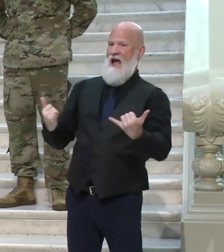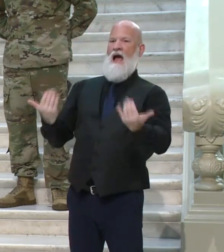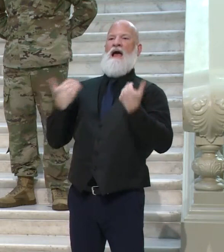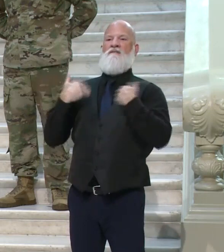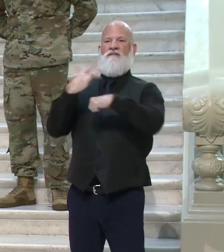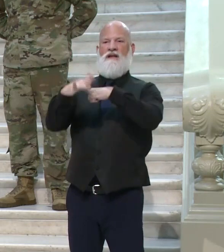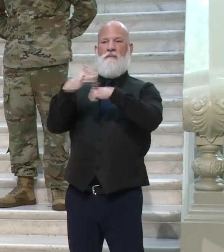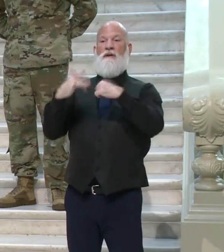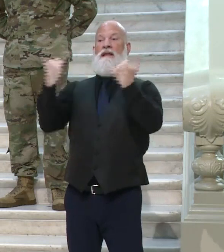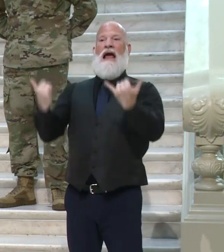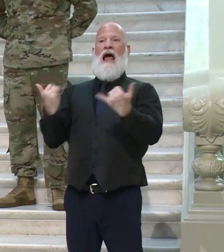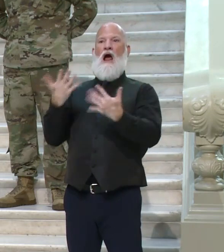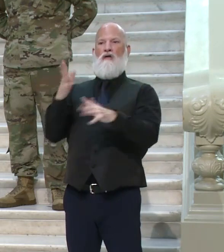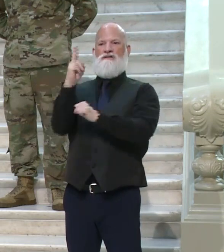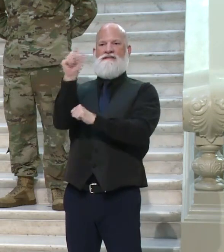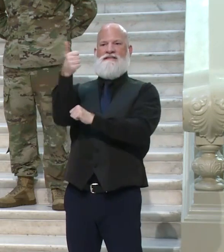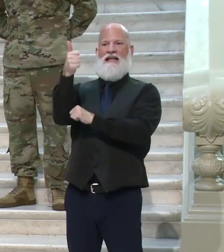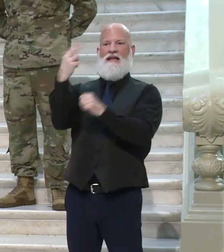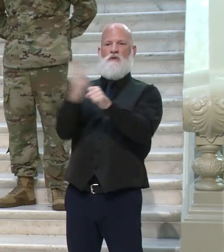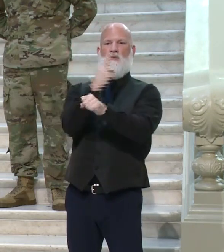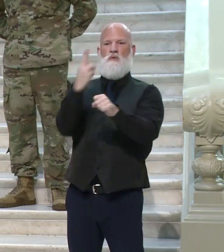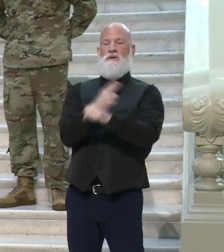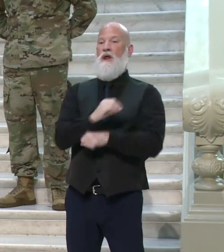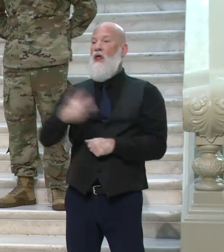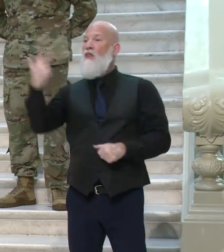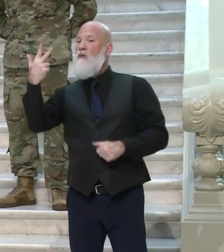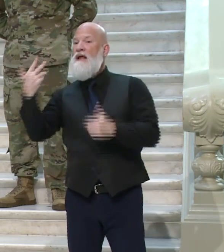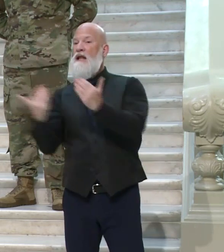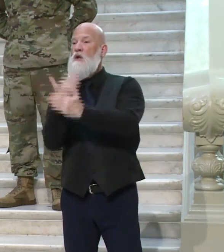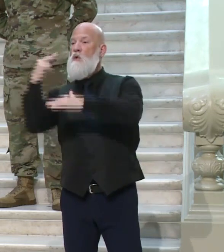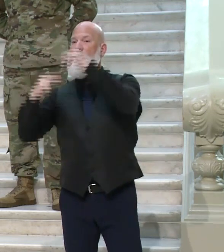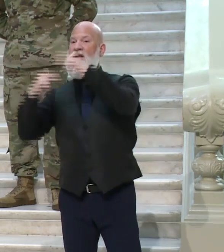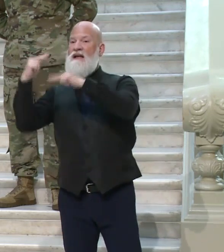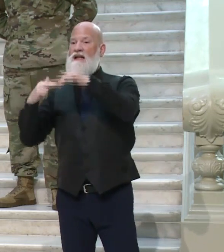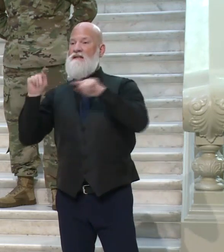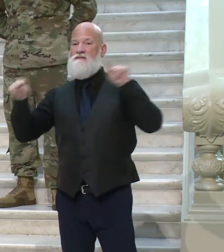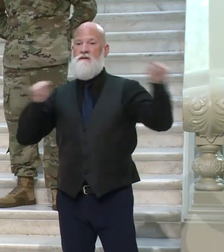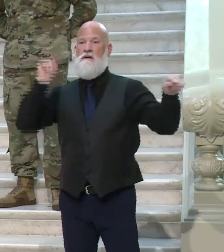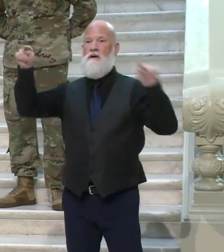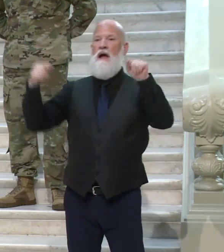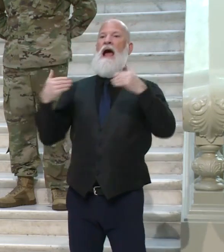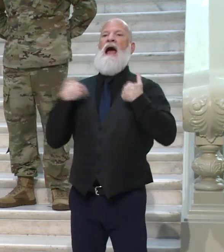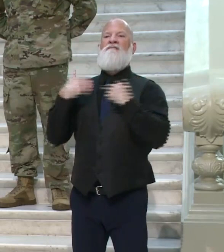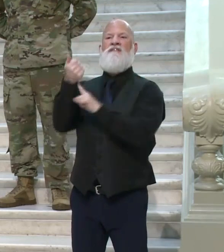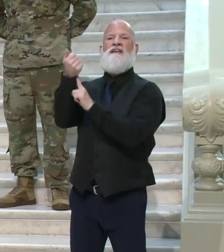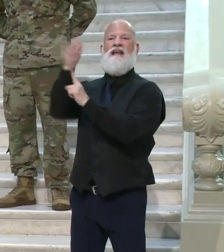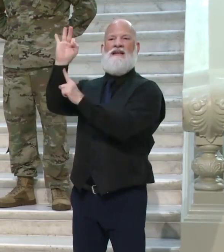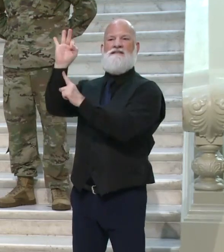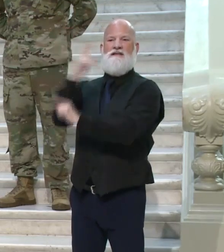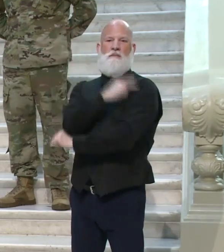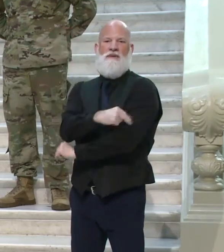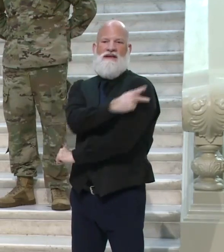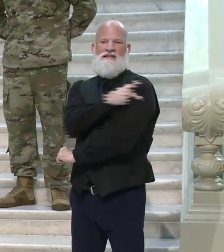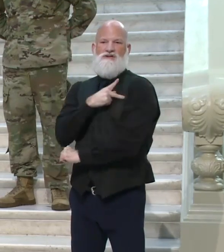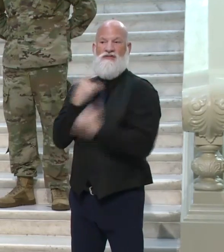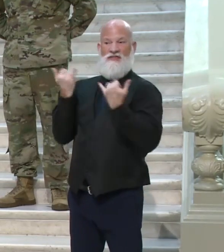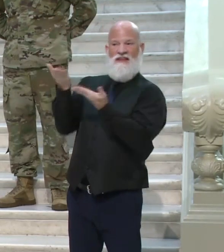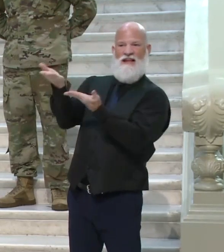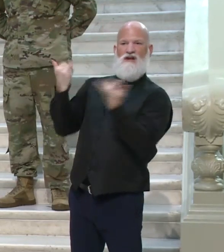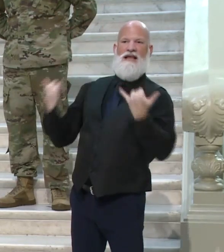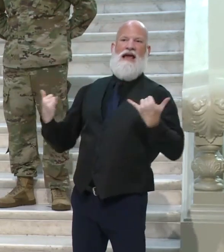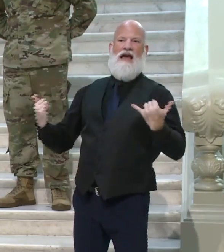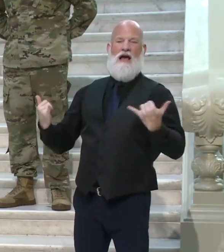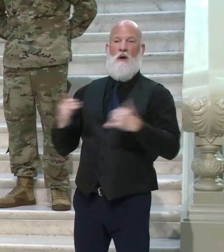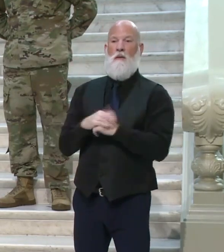general patient rooms that we have built, 19 are currently occupied. By April 29th, we expect to